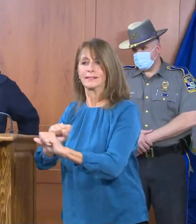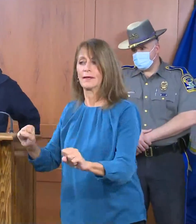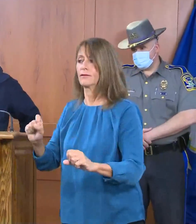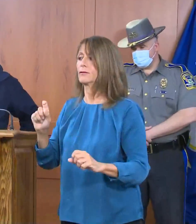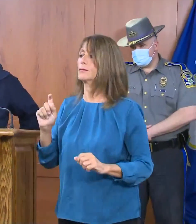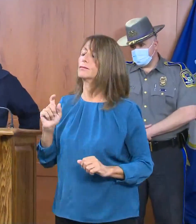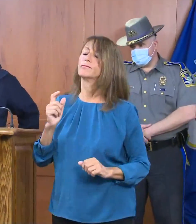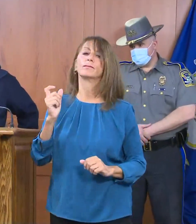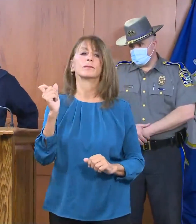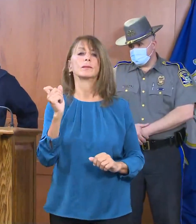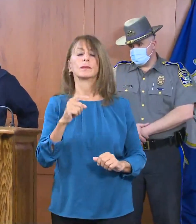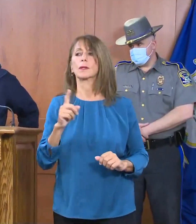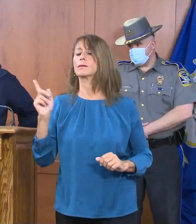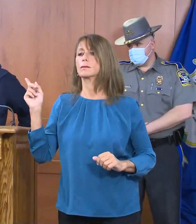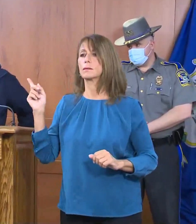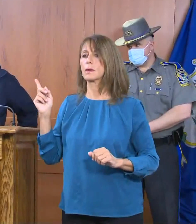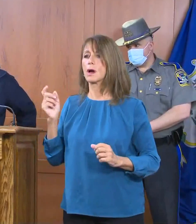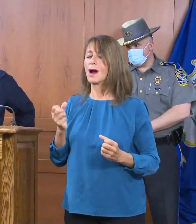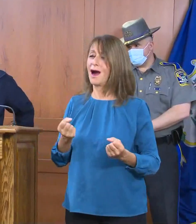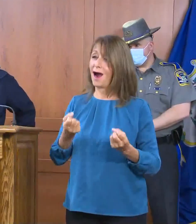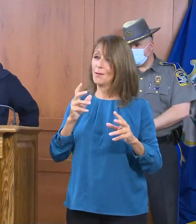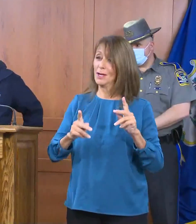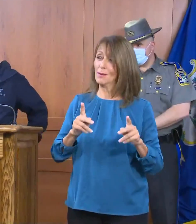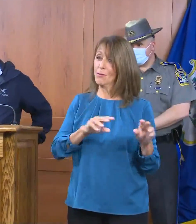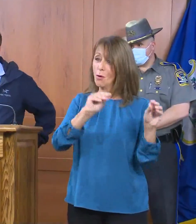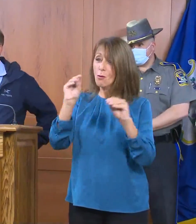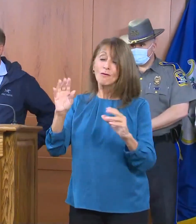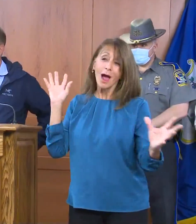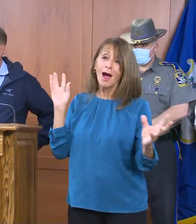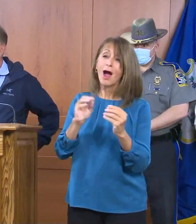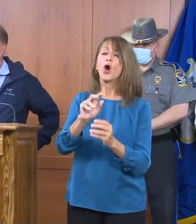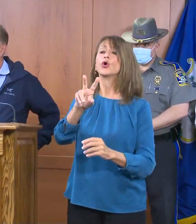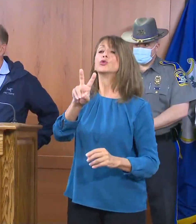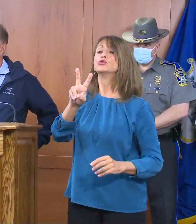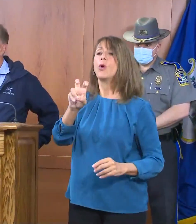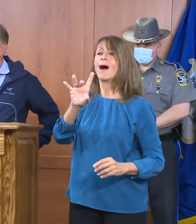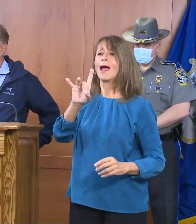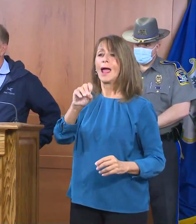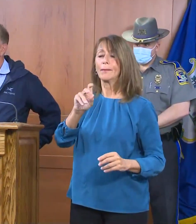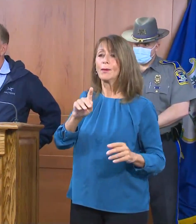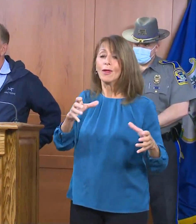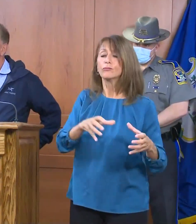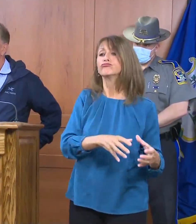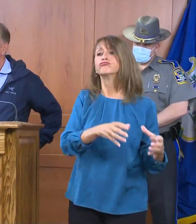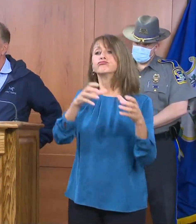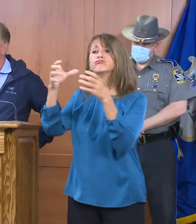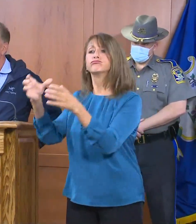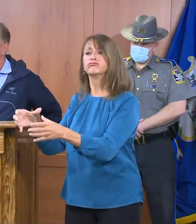Is there any? And it was about 280-ish people altogether.